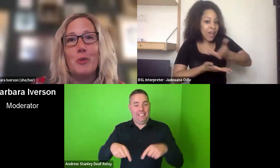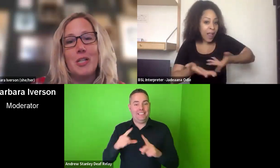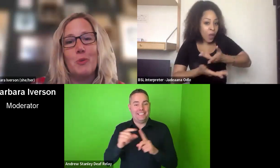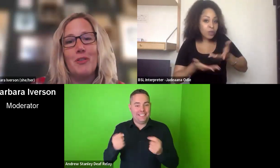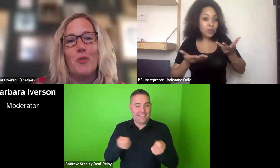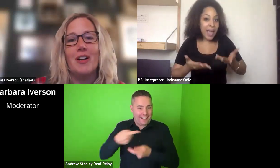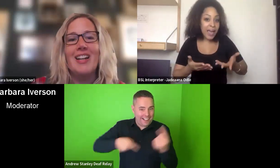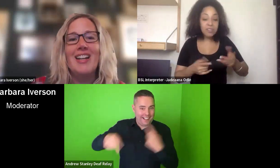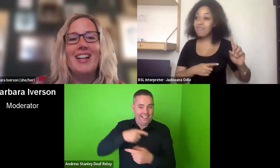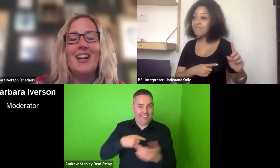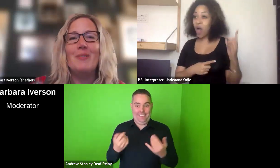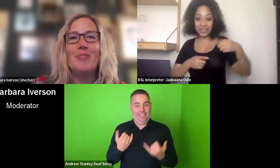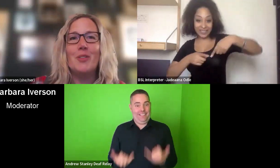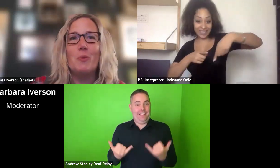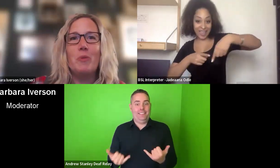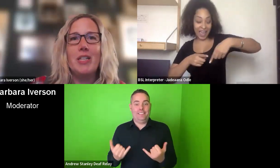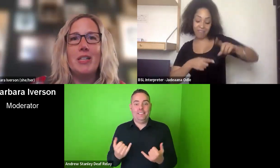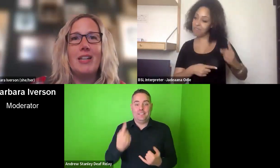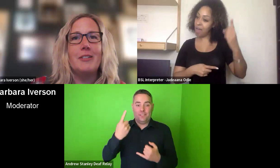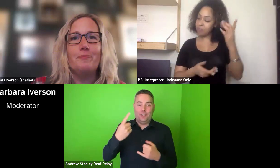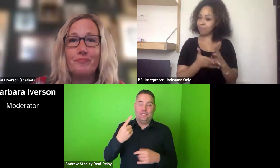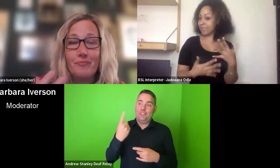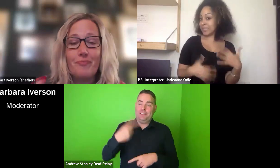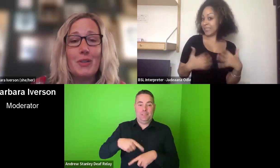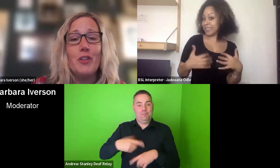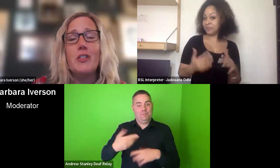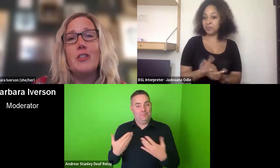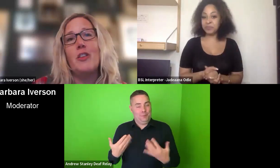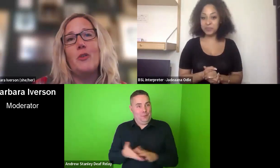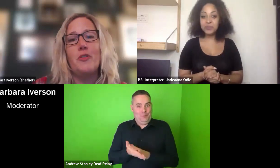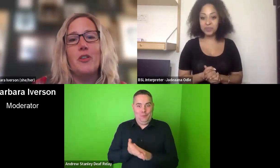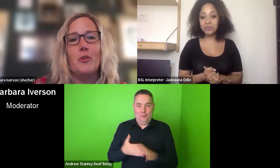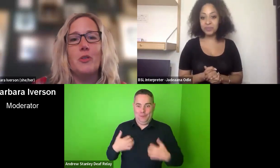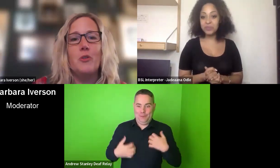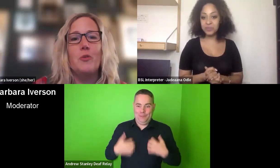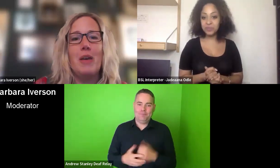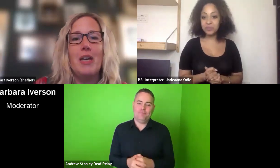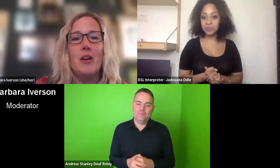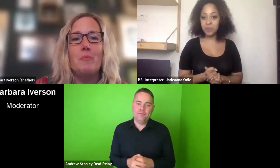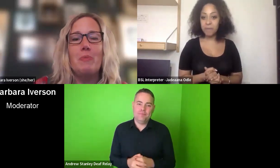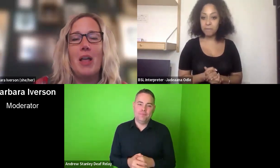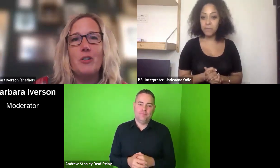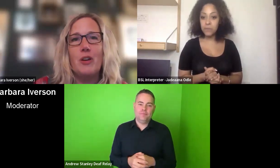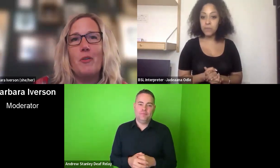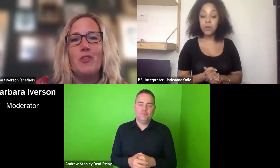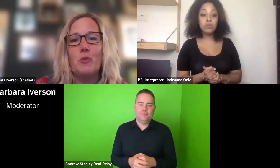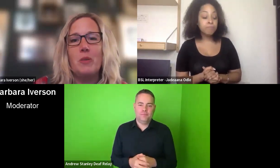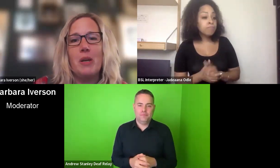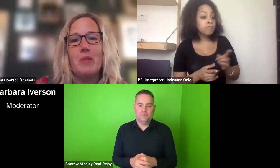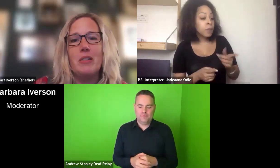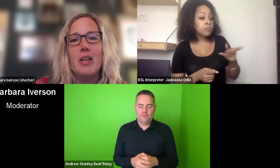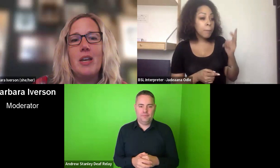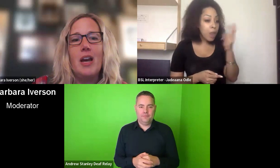first one for 2024, so we're really excited. First, though, for those who may be blind or have a